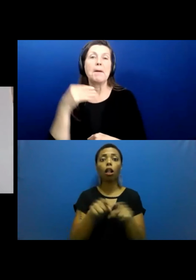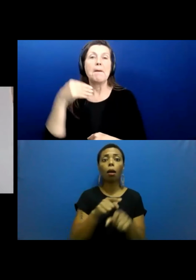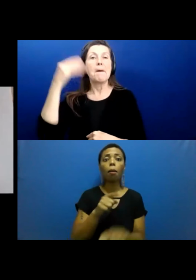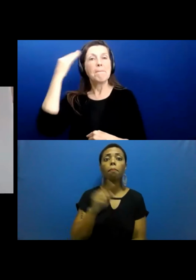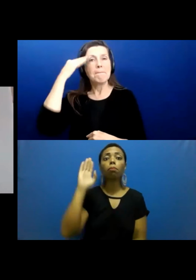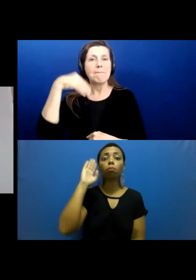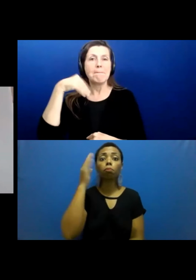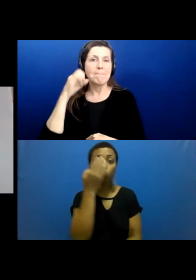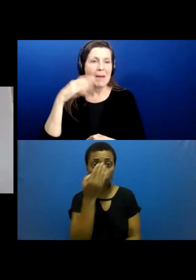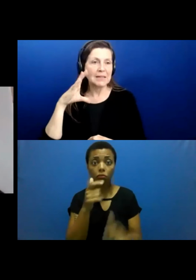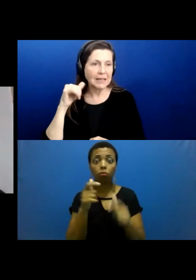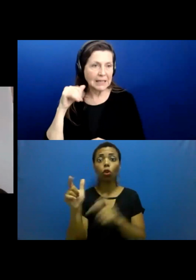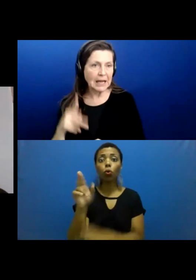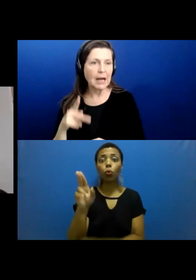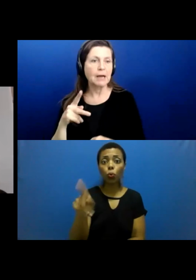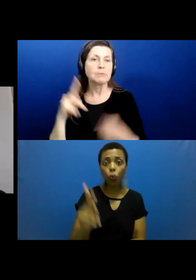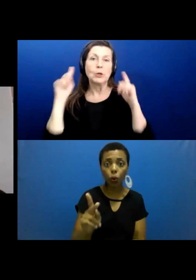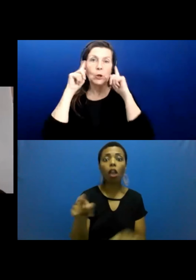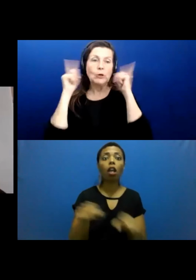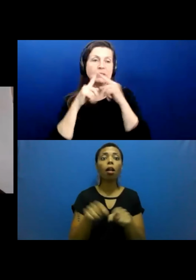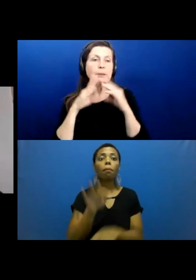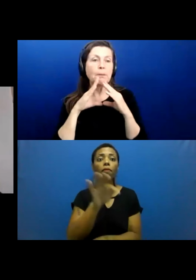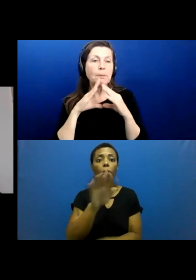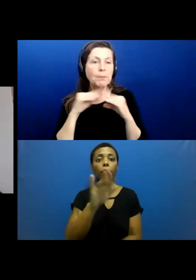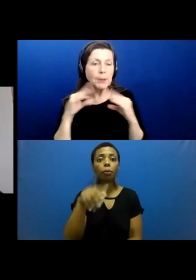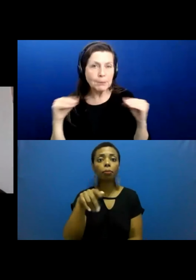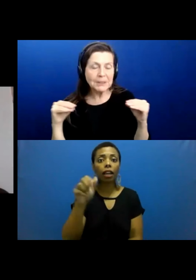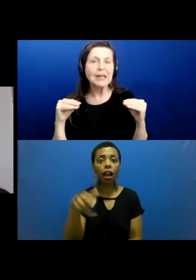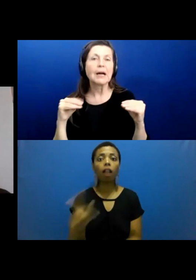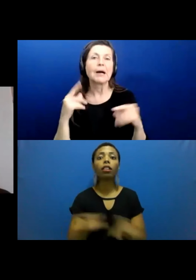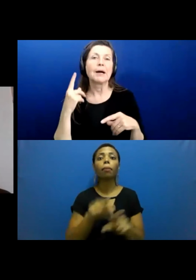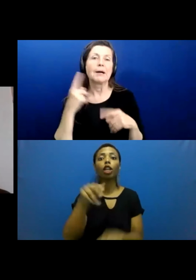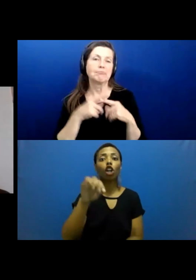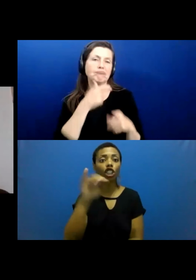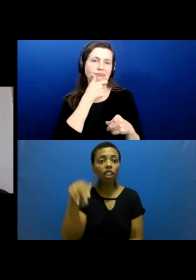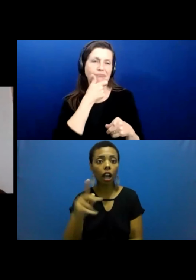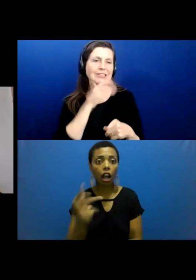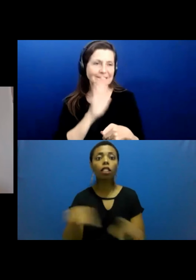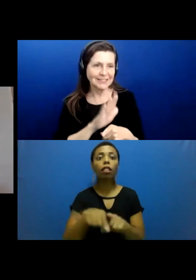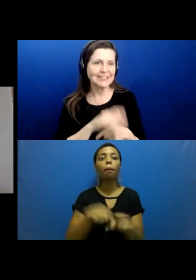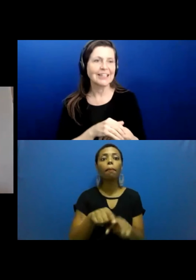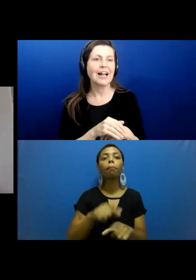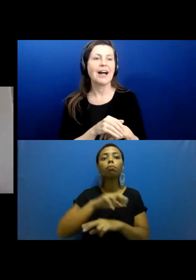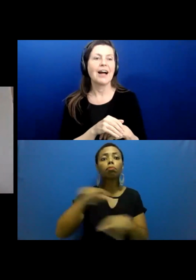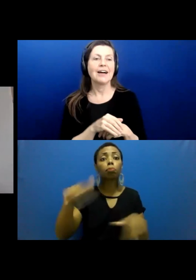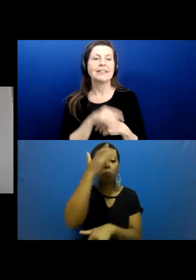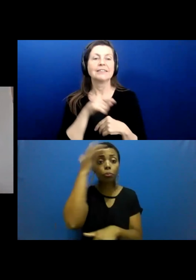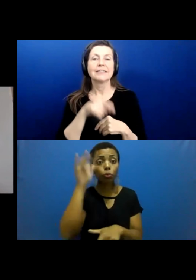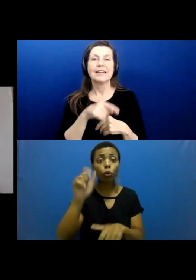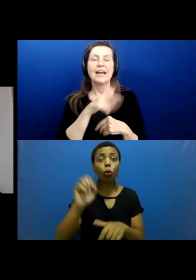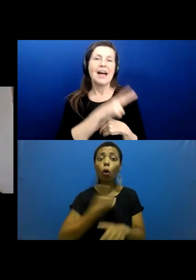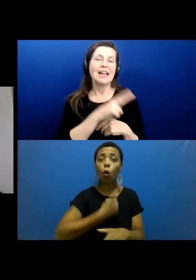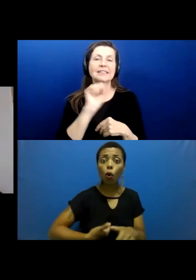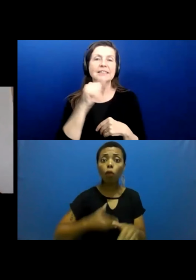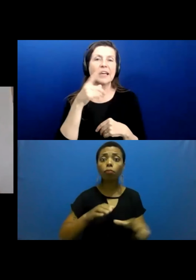of Nottingham, the Helen Sanderson Association, direct links with British government through the public policies team,